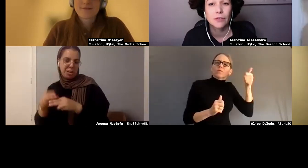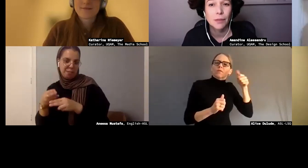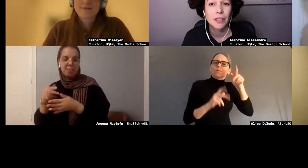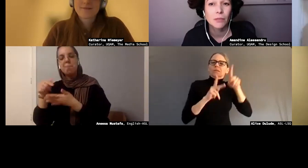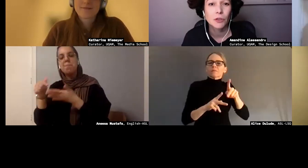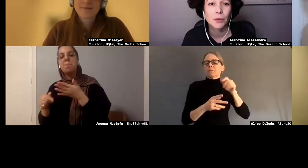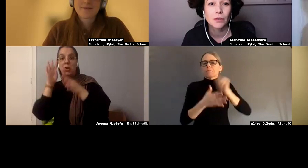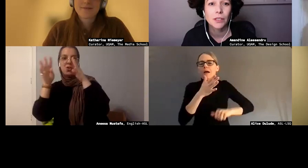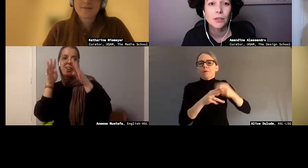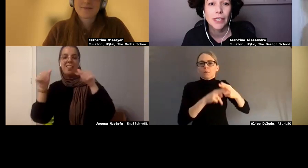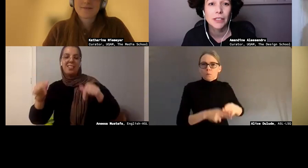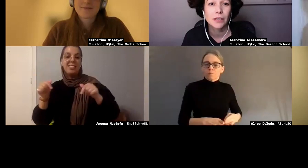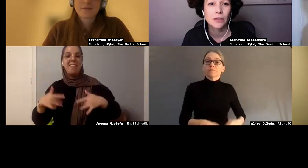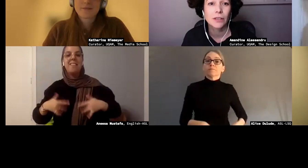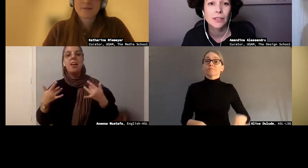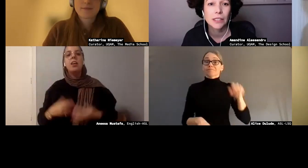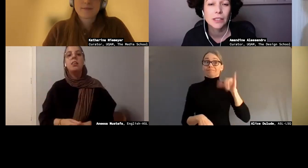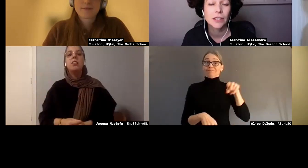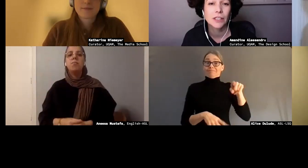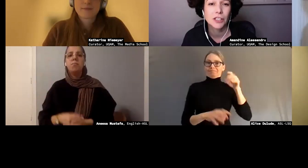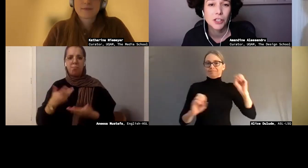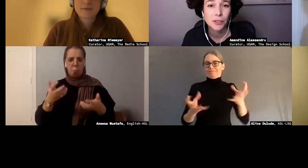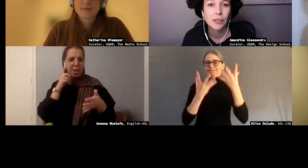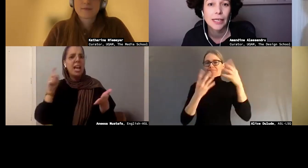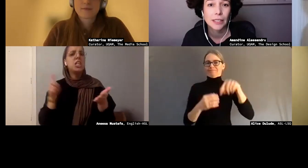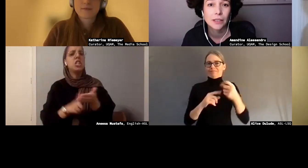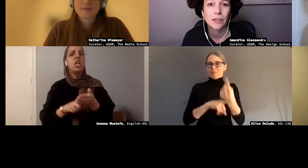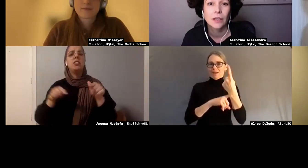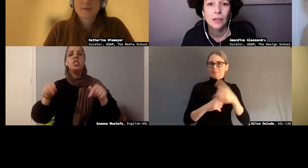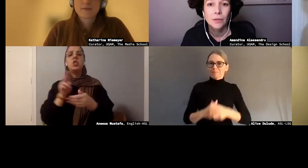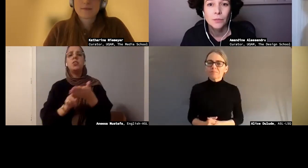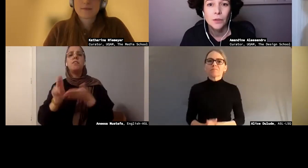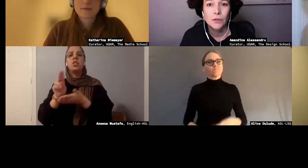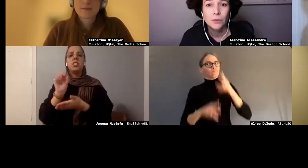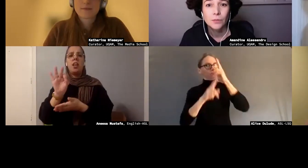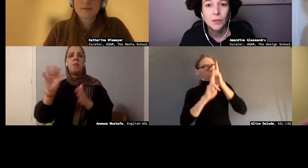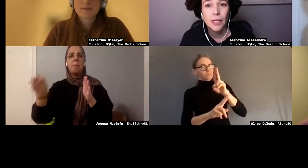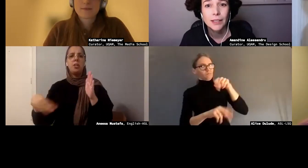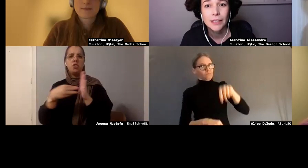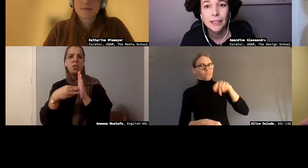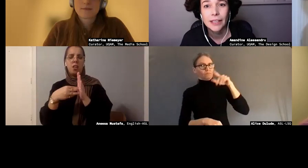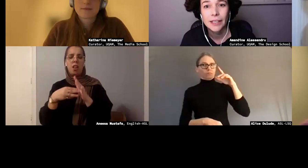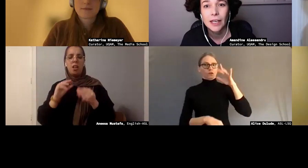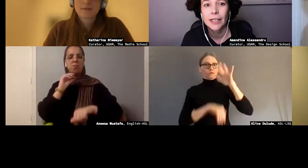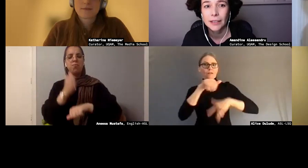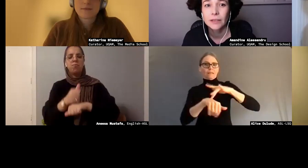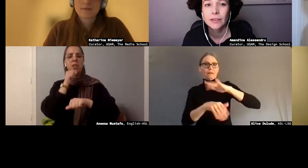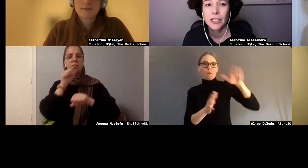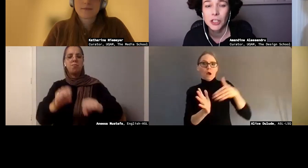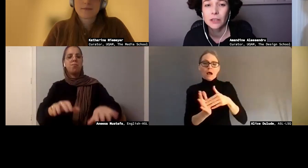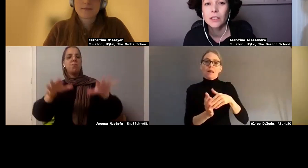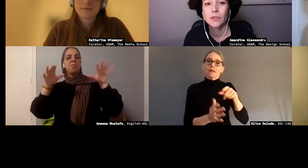University of Quebec in Montreal is located on unceded Indigenous lands. The